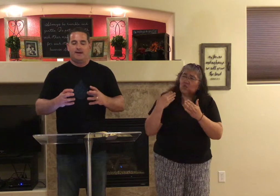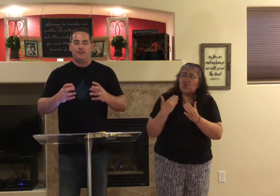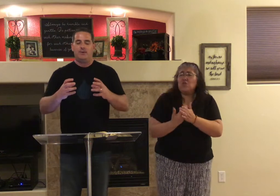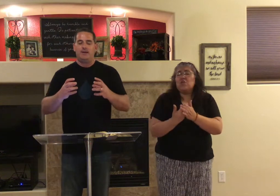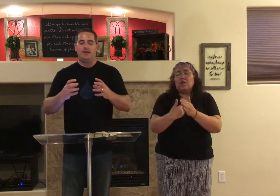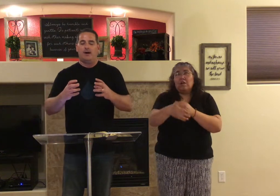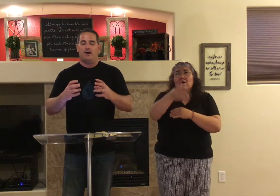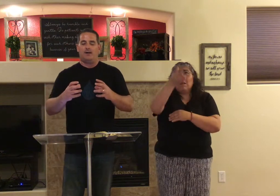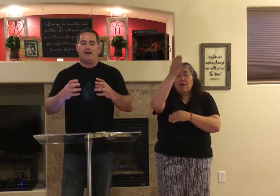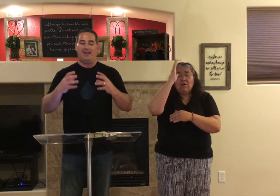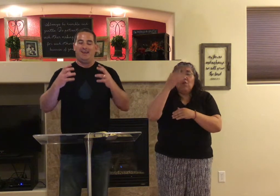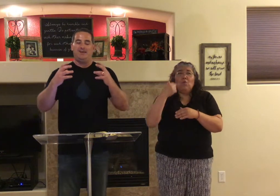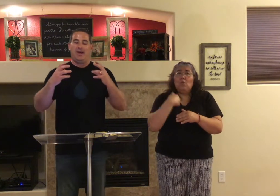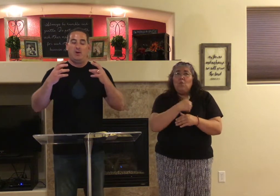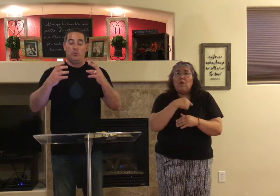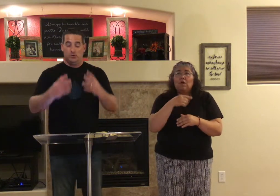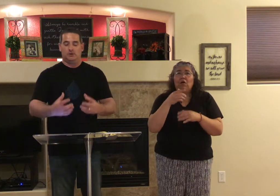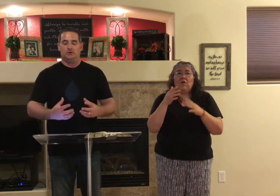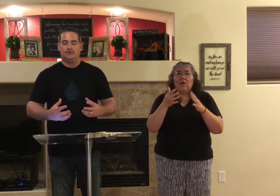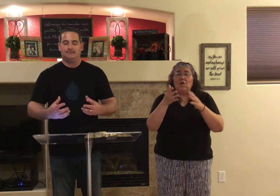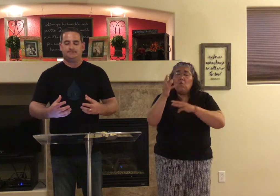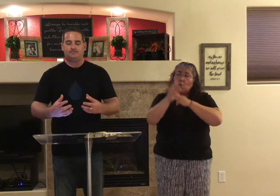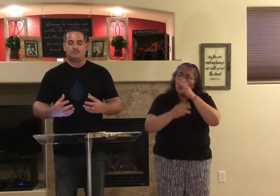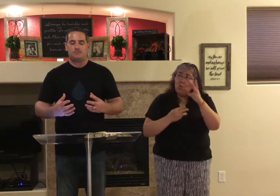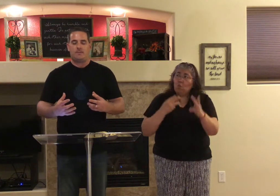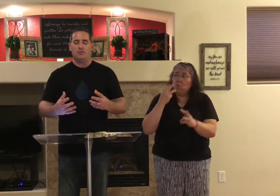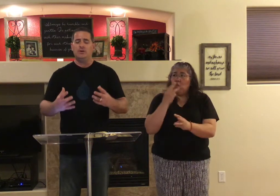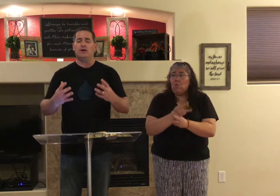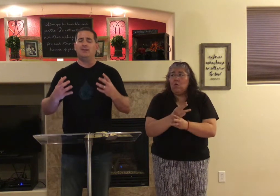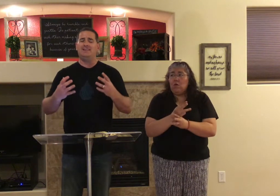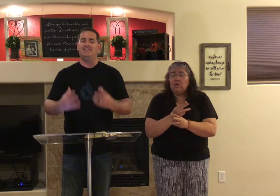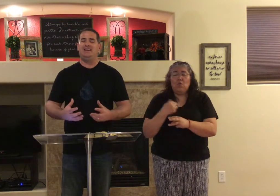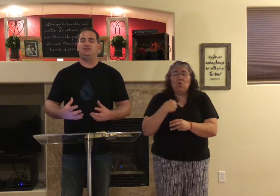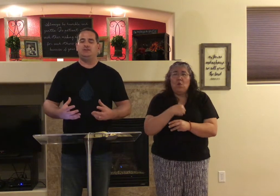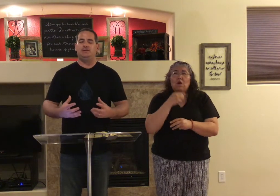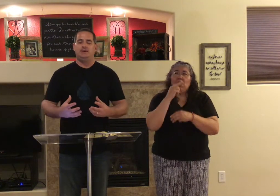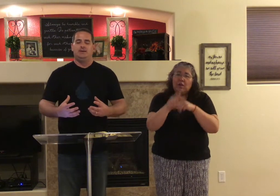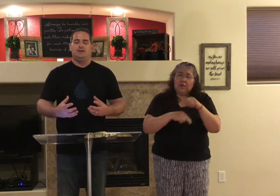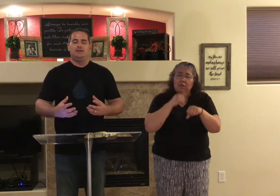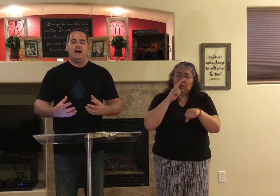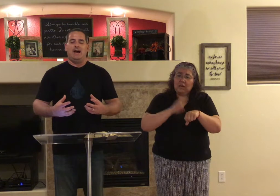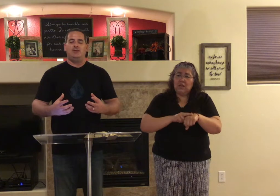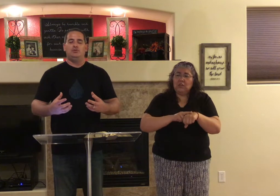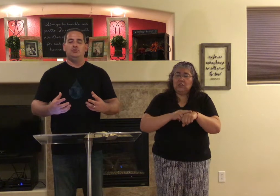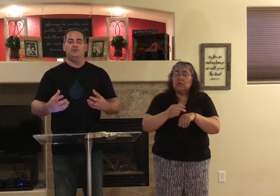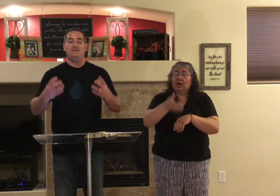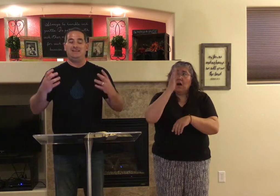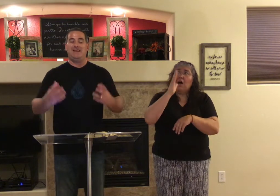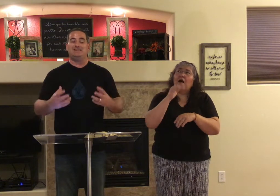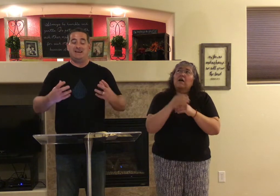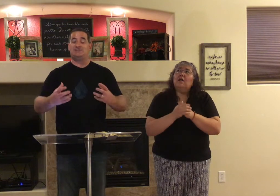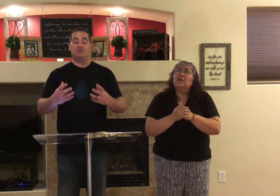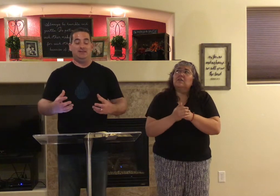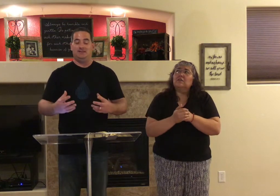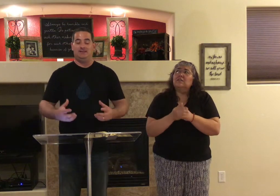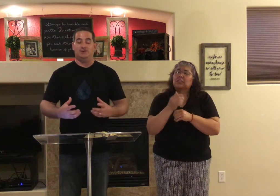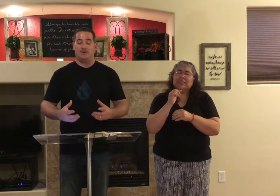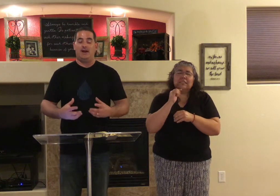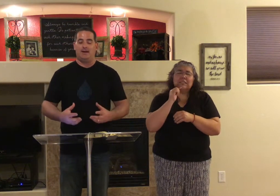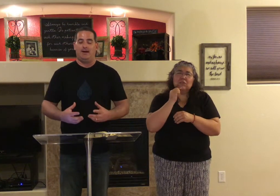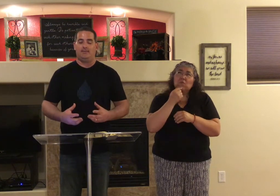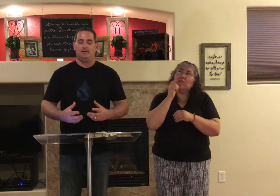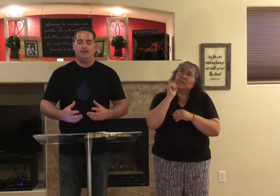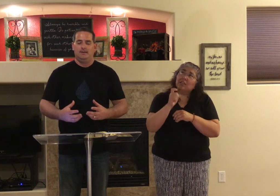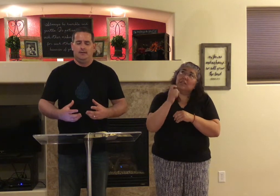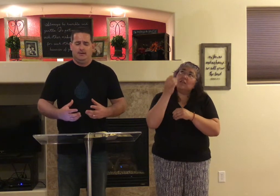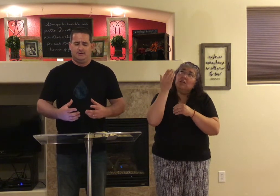And Father, we are a world. We are a nation, God, who desperately needs you